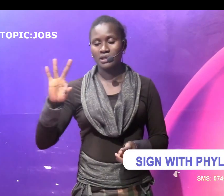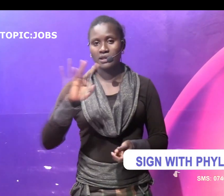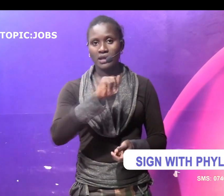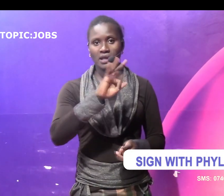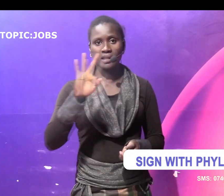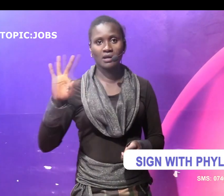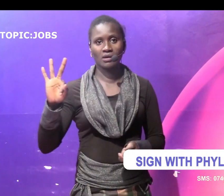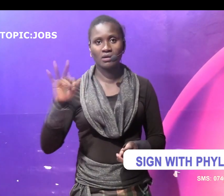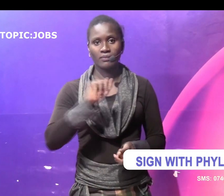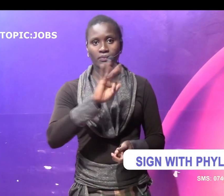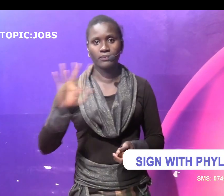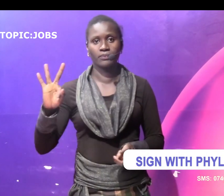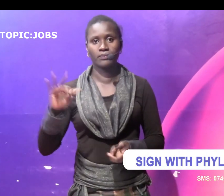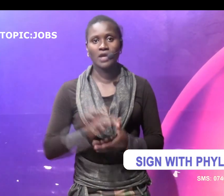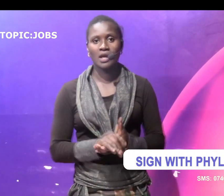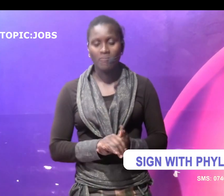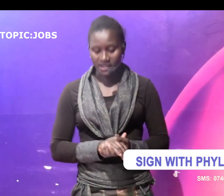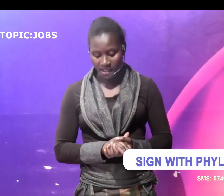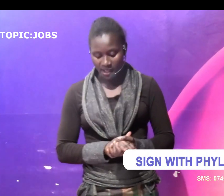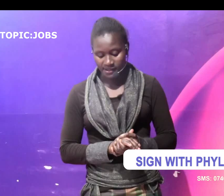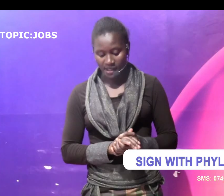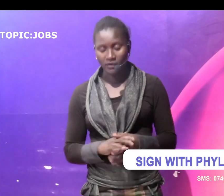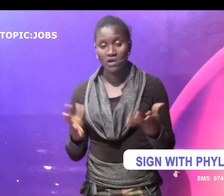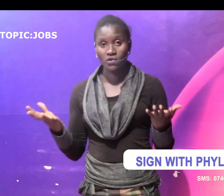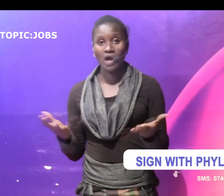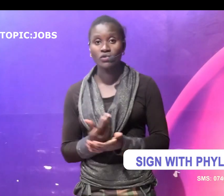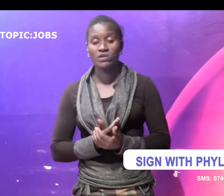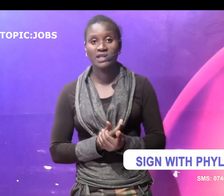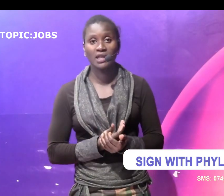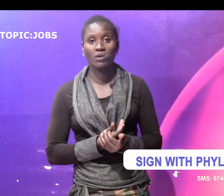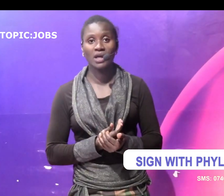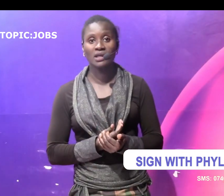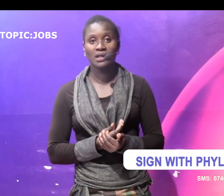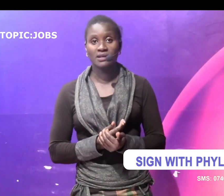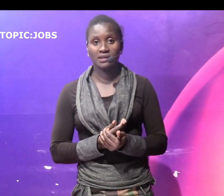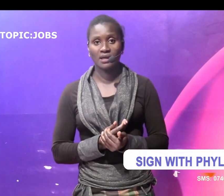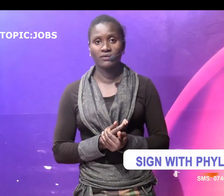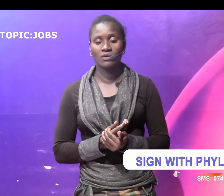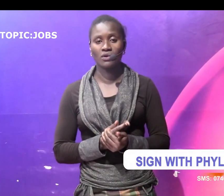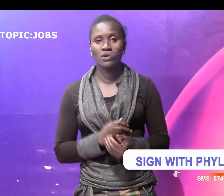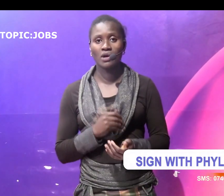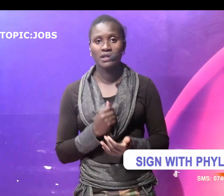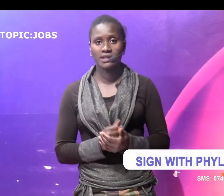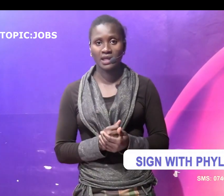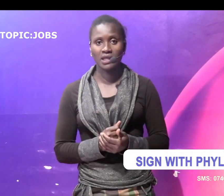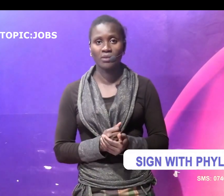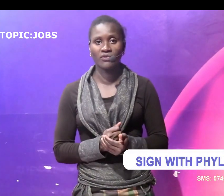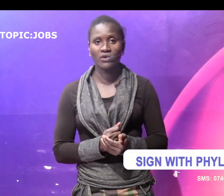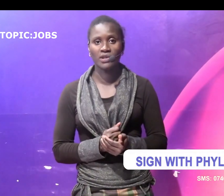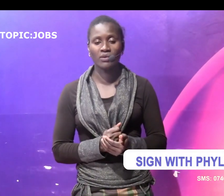3. But here staff. How do we sign the word staff, or the sign name for the word